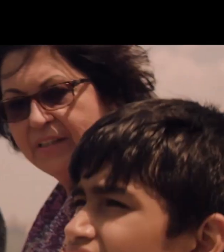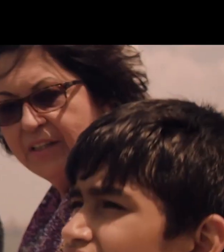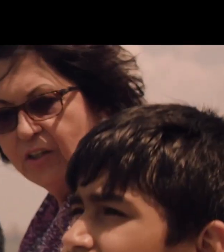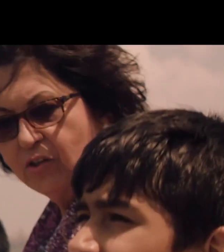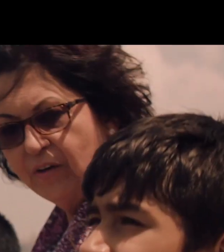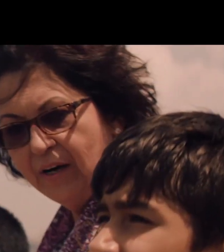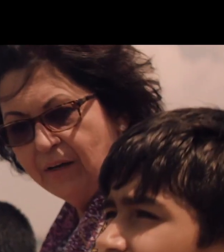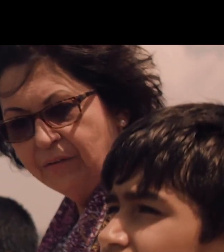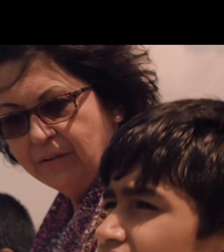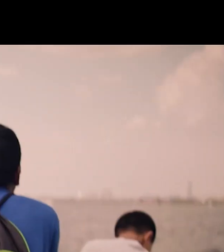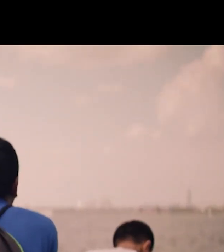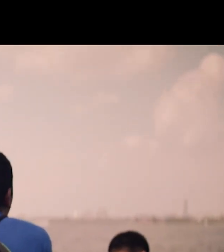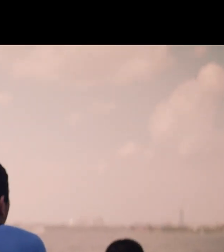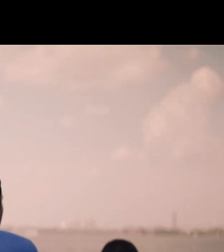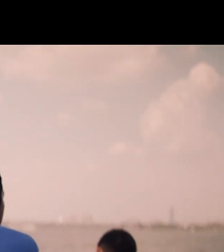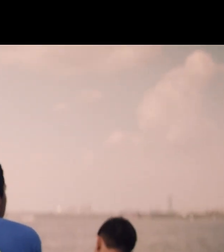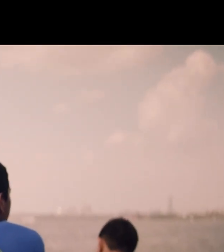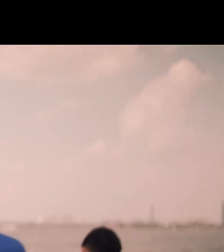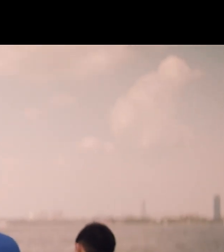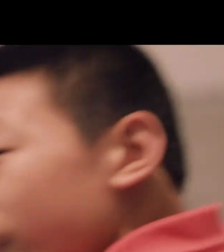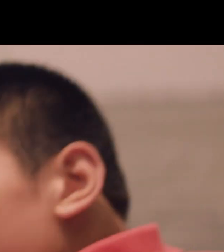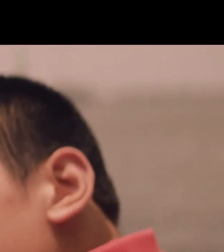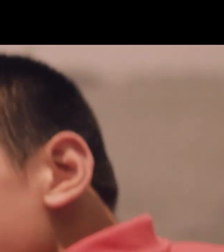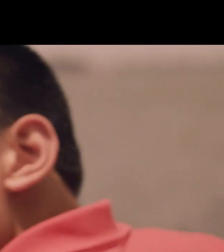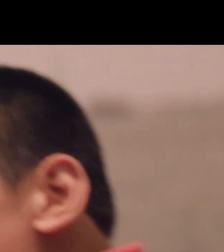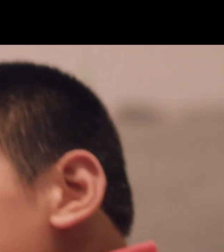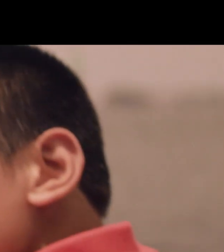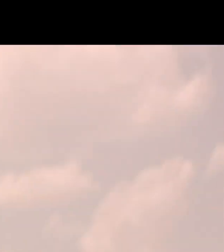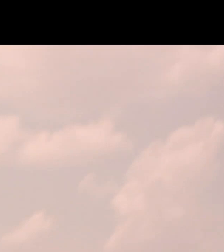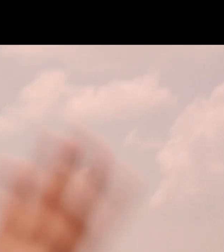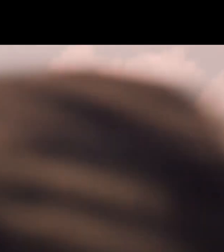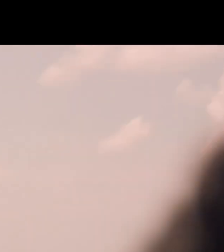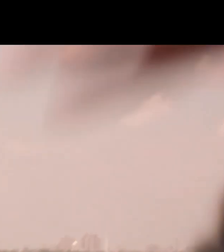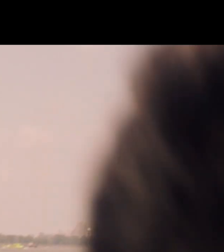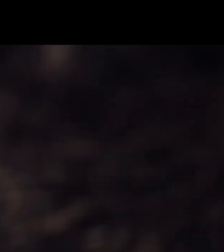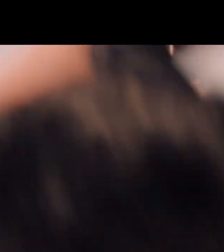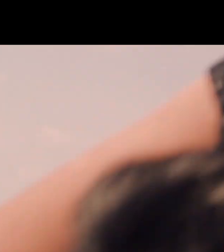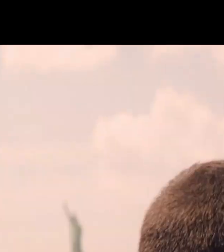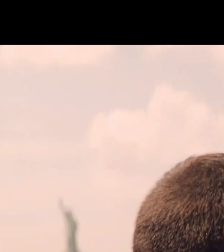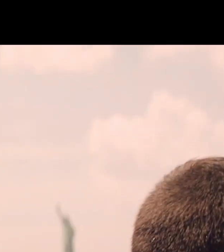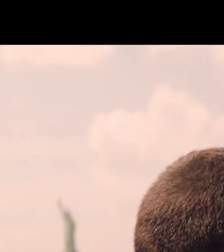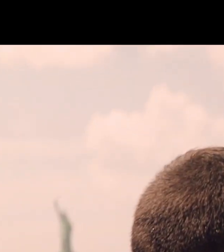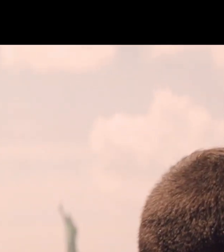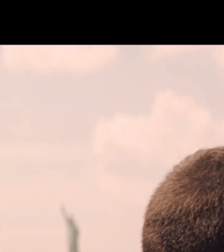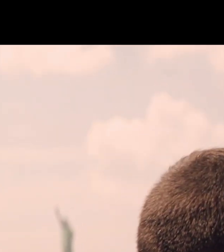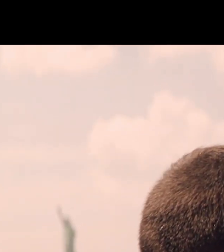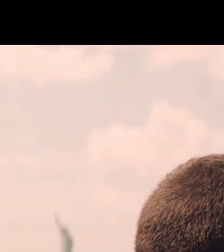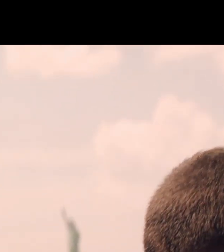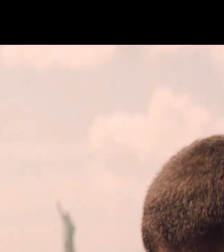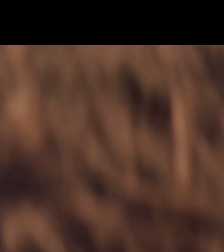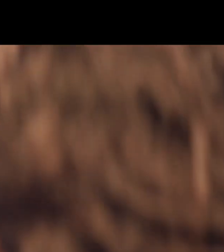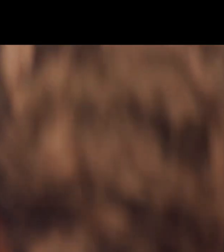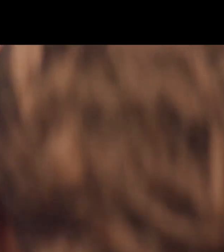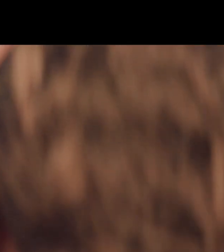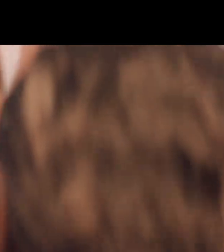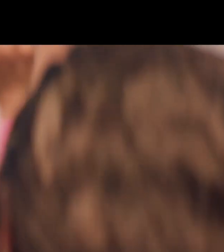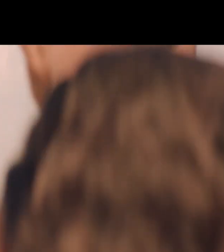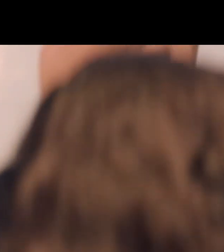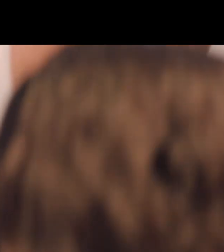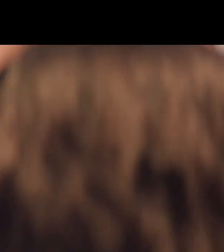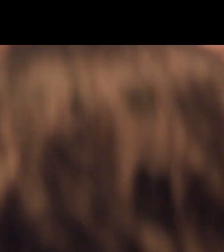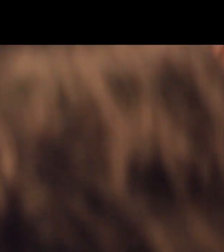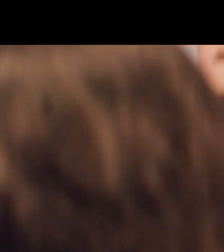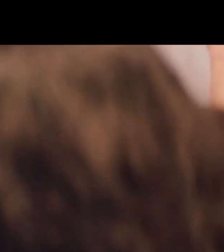The opportunity to learn, to dream, to achieve, a chance to belong and to be an